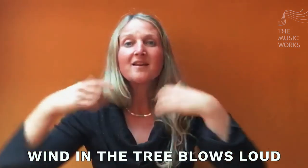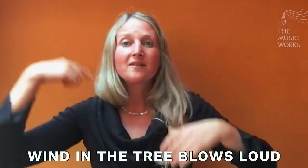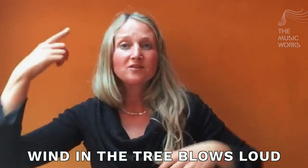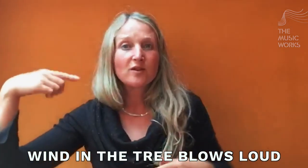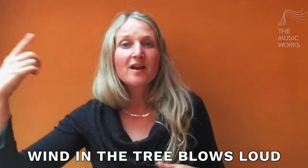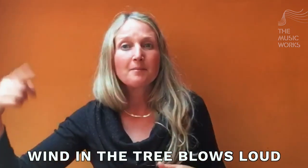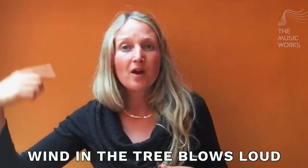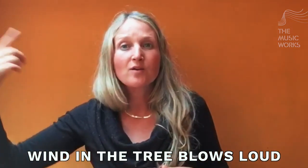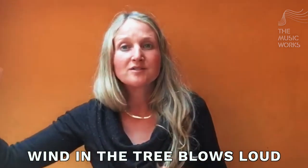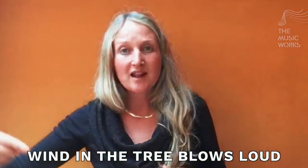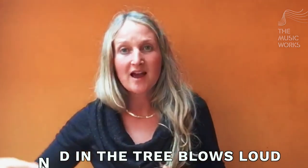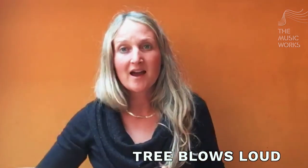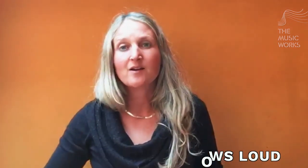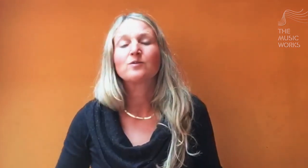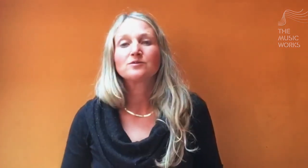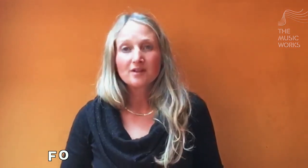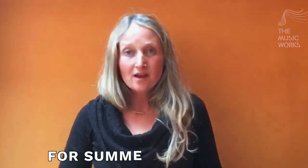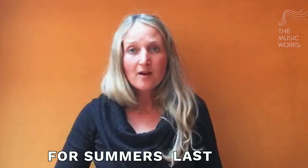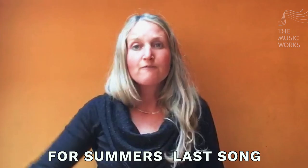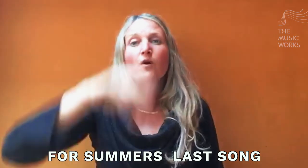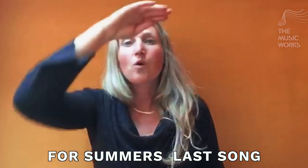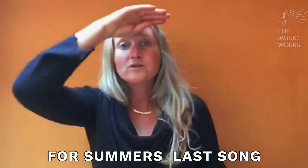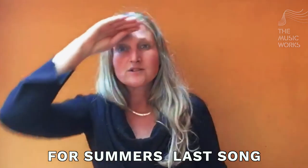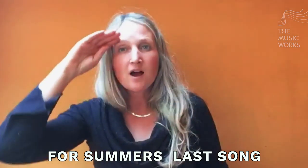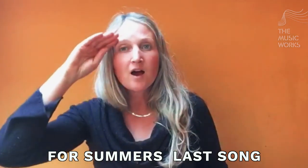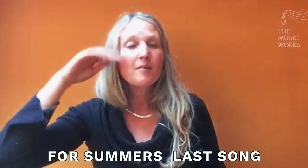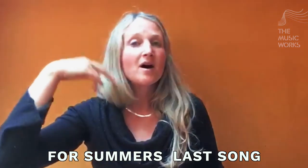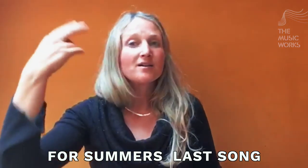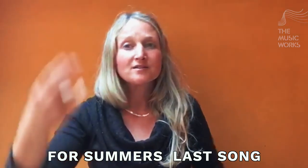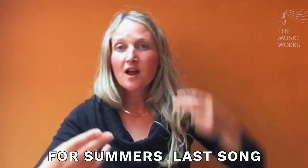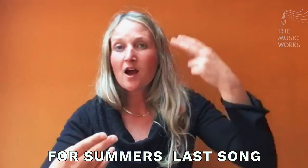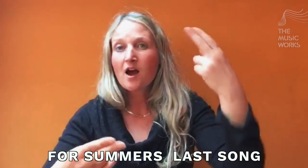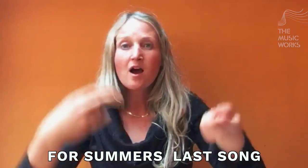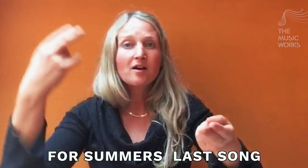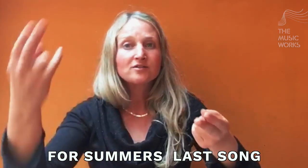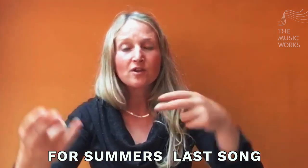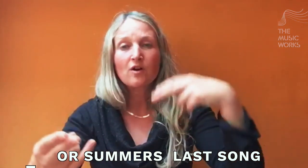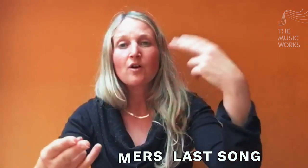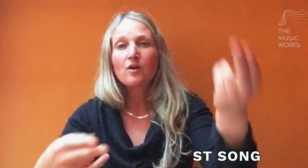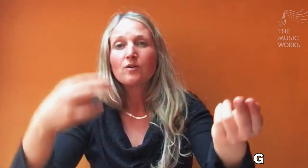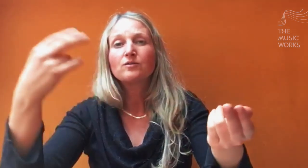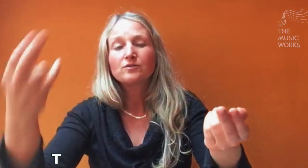the tree blows loud for summer's last song.